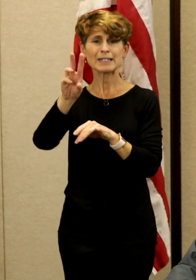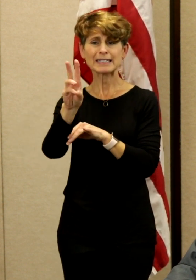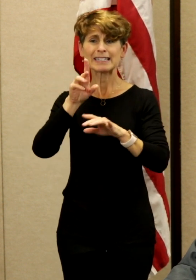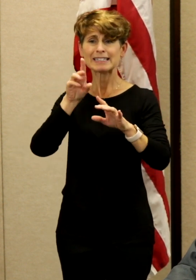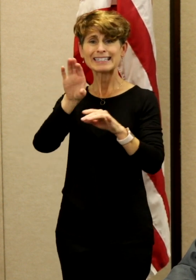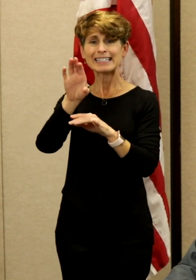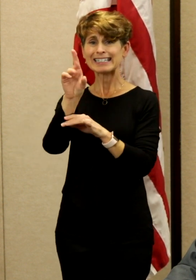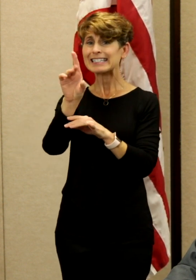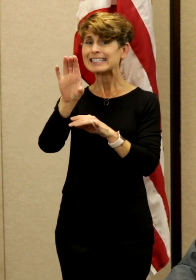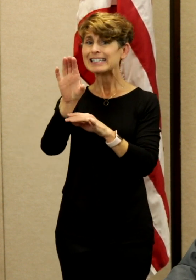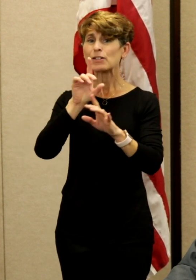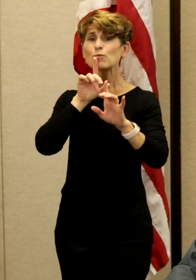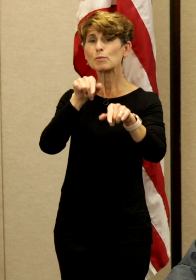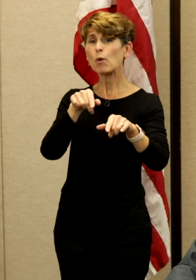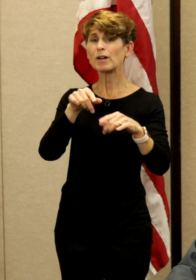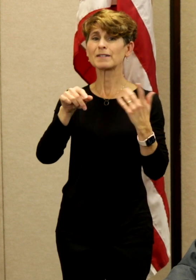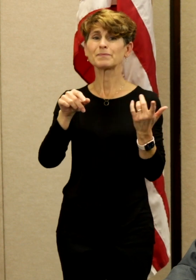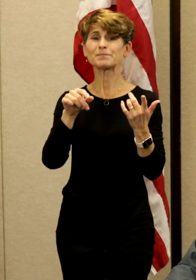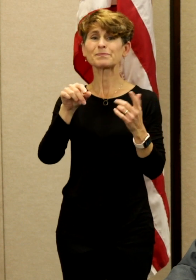reported that